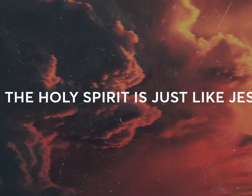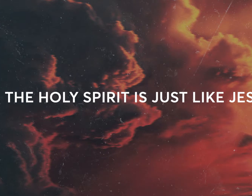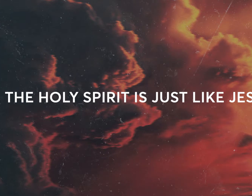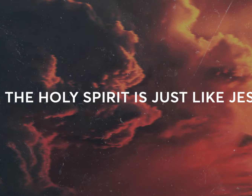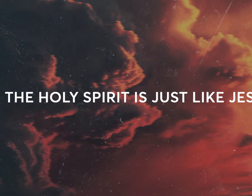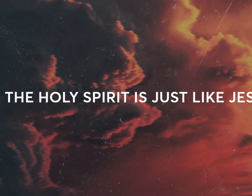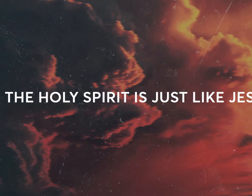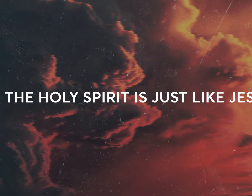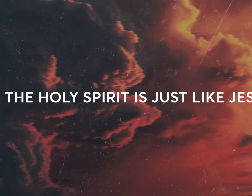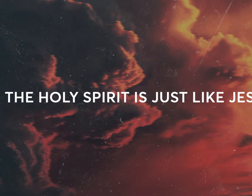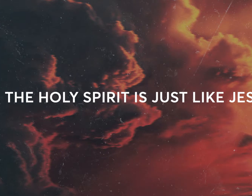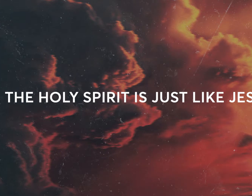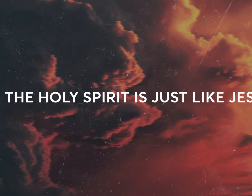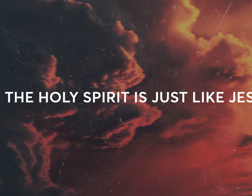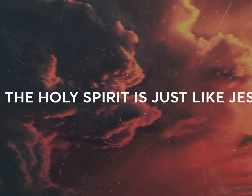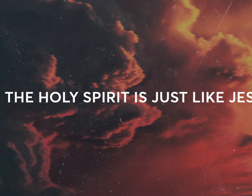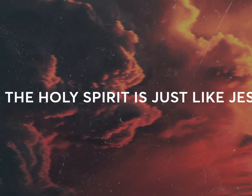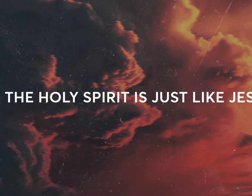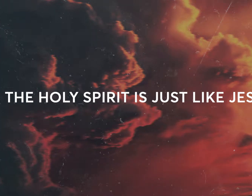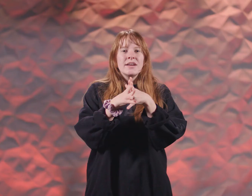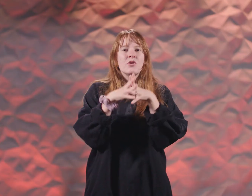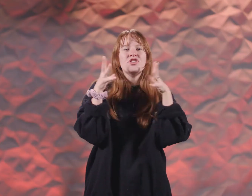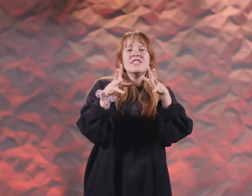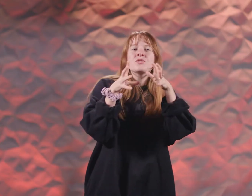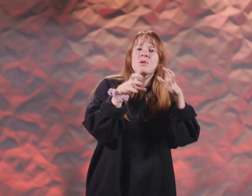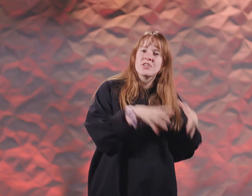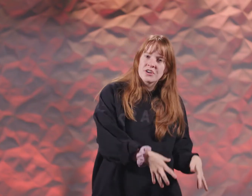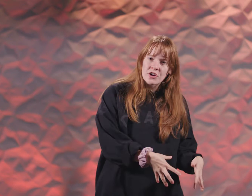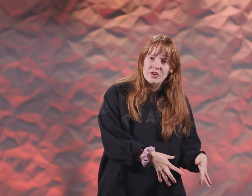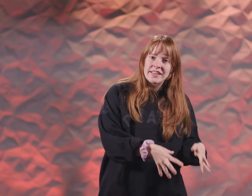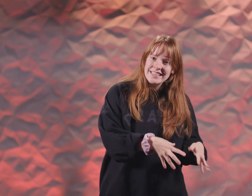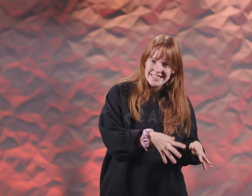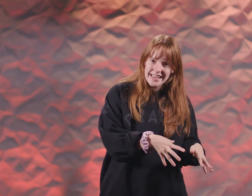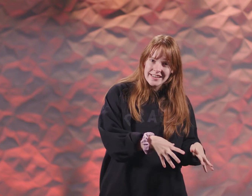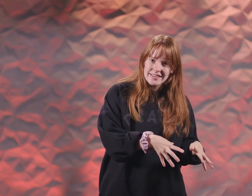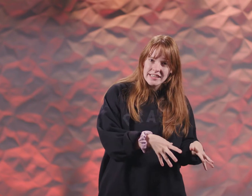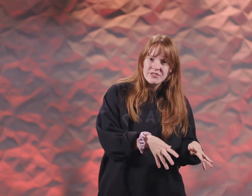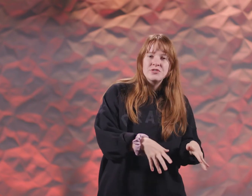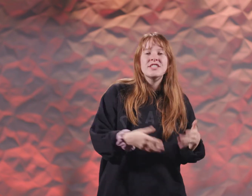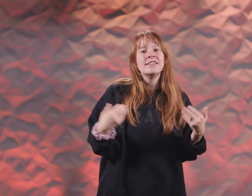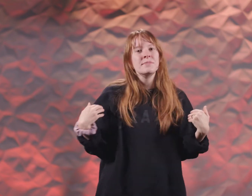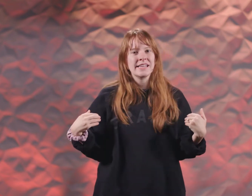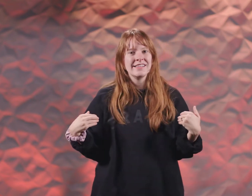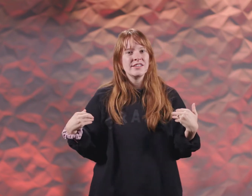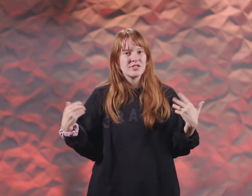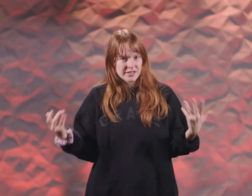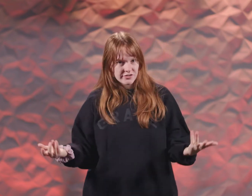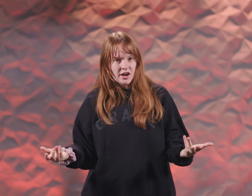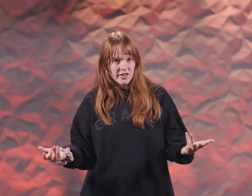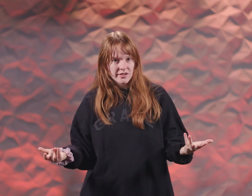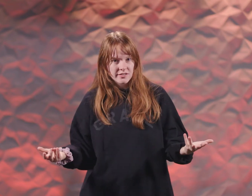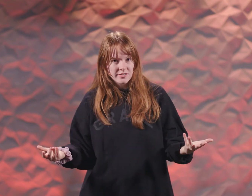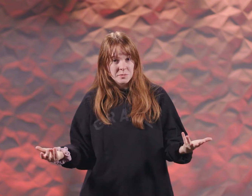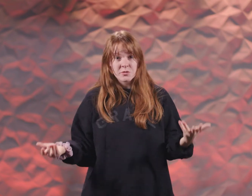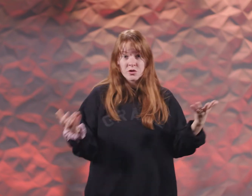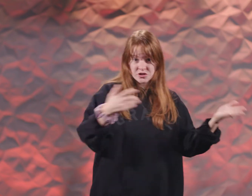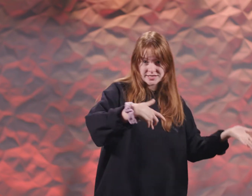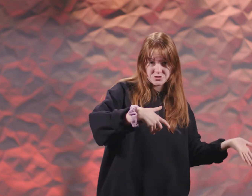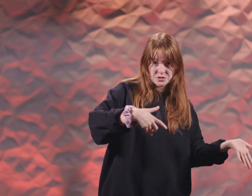Jesus. Everyone say Jesus. While Jesus was on earth, He said, If you've seen me, you've seen the Father. Before Jesus went